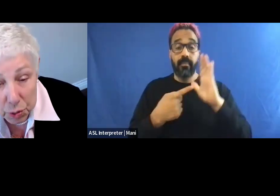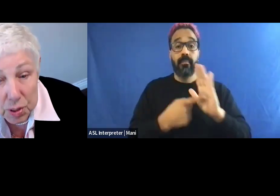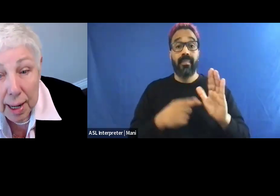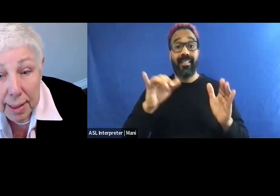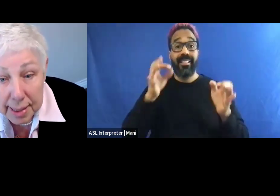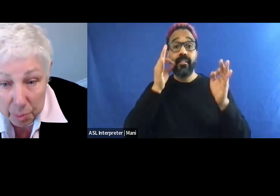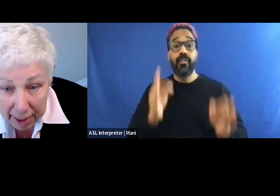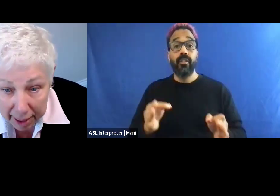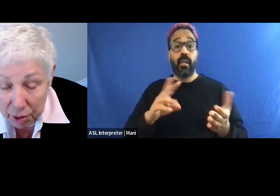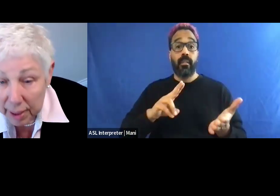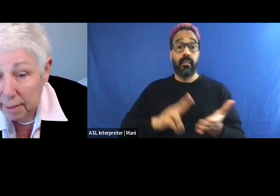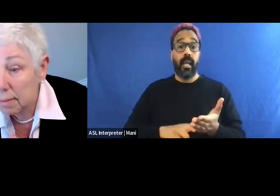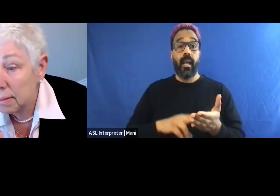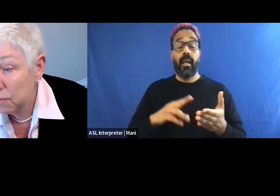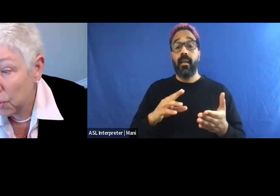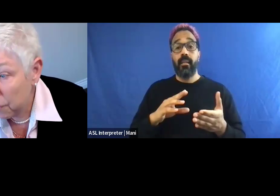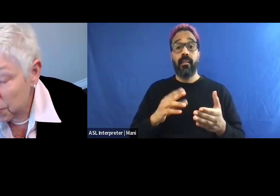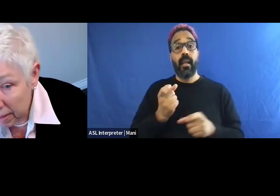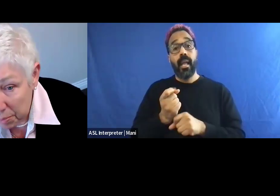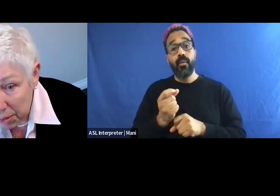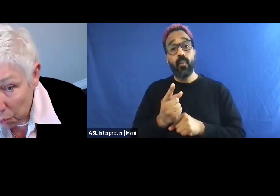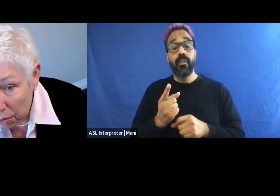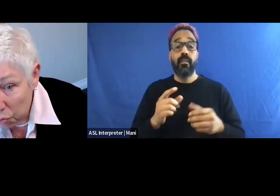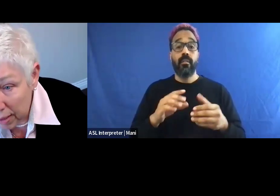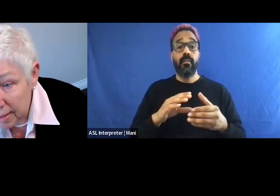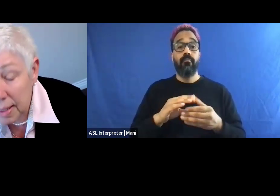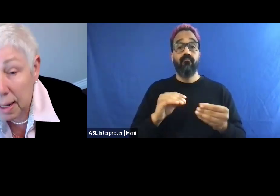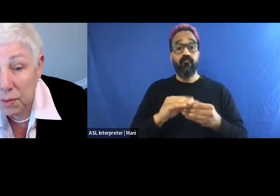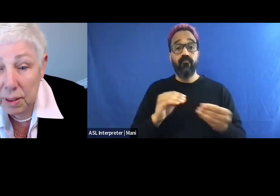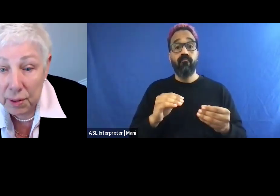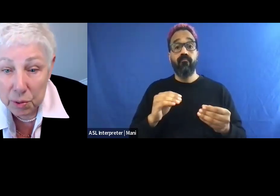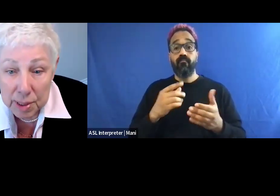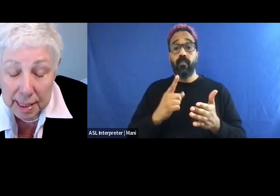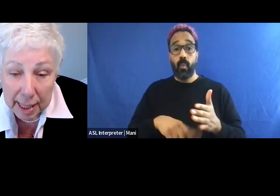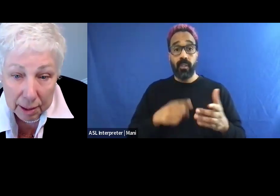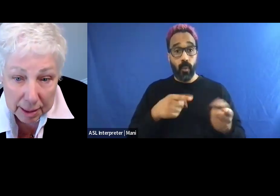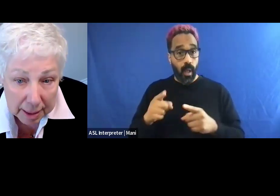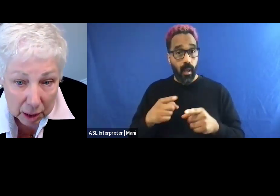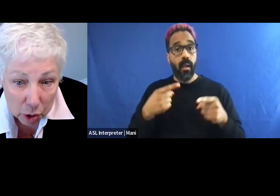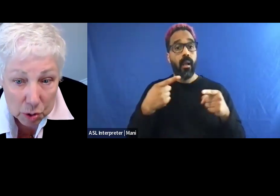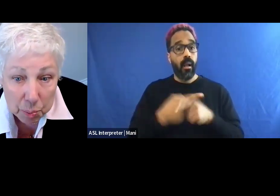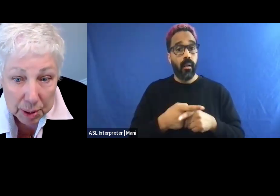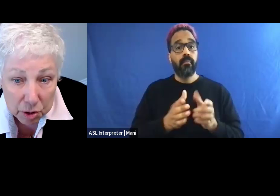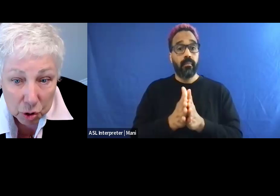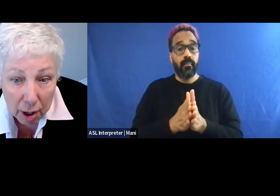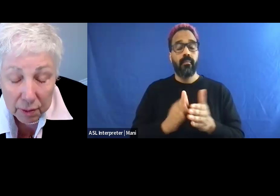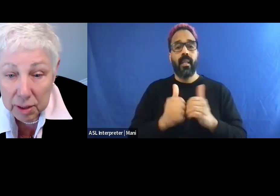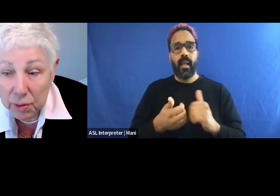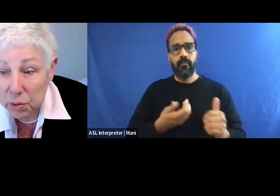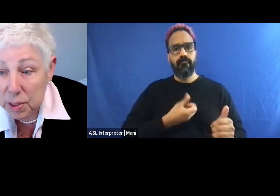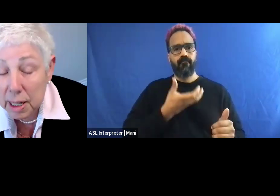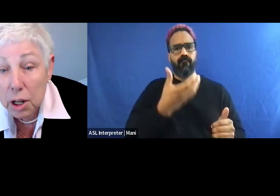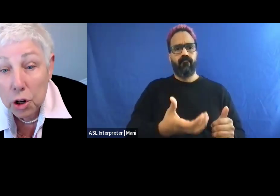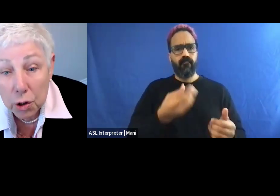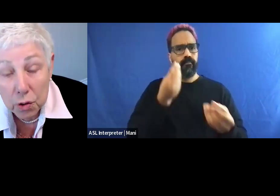decision to sign a statement annually for everybody to be aware of what is a conflict of interest and how to disclose the potential conflict